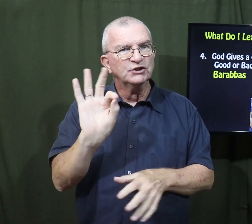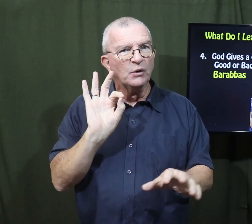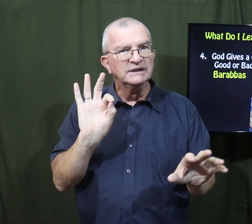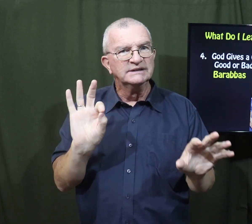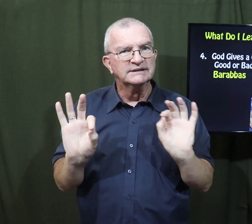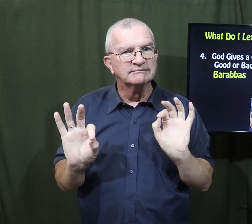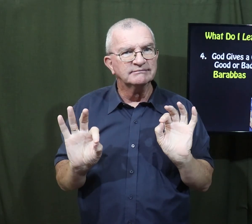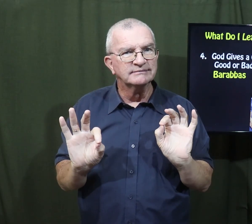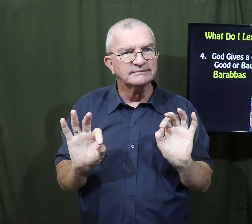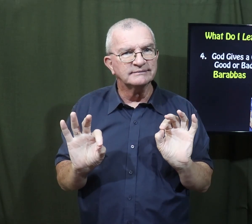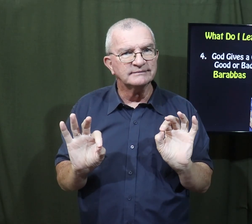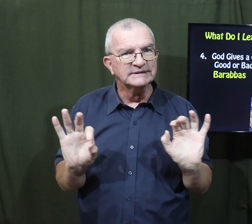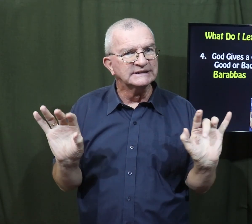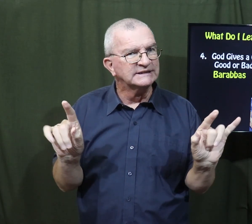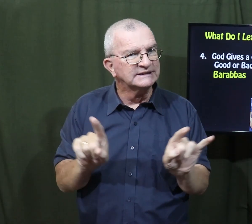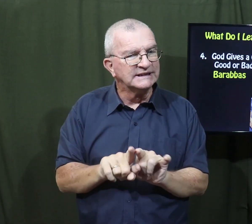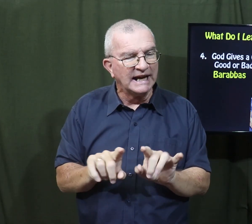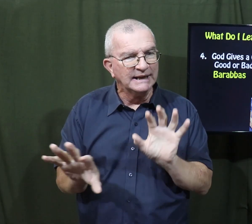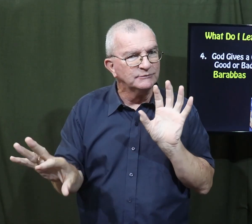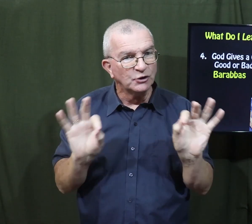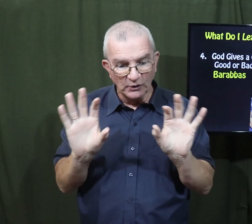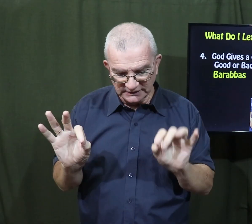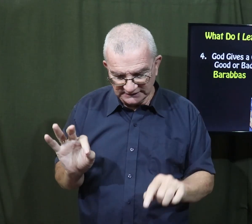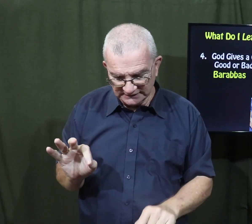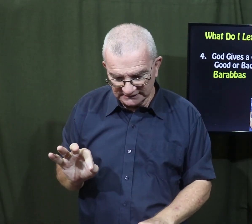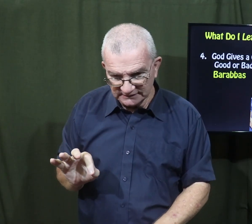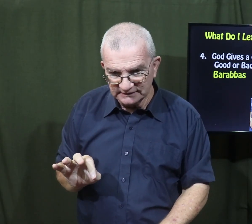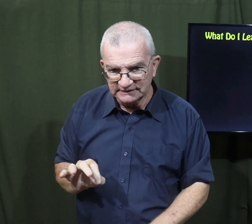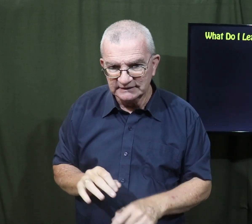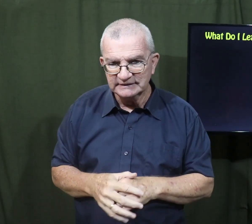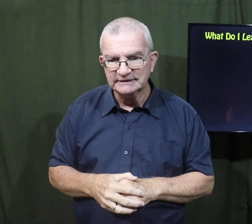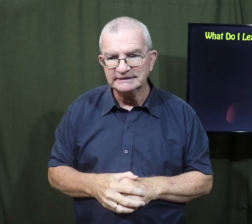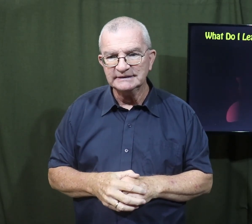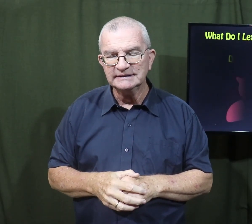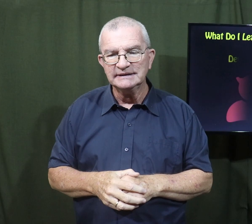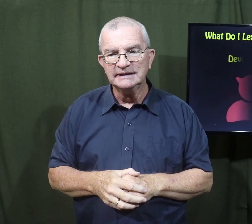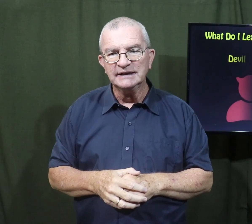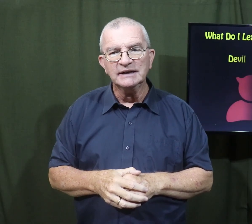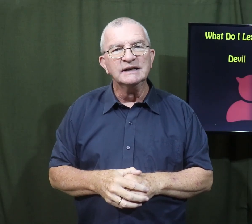So I'm suggesting to you to make a choice. It's the same choice.